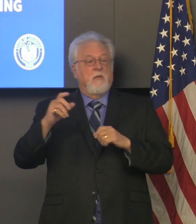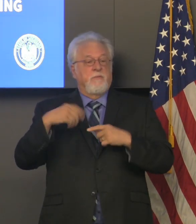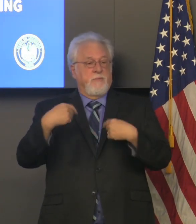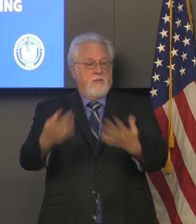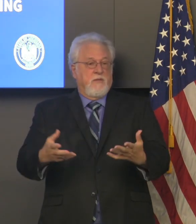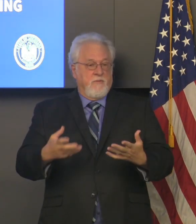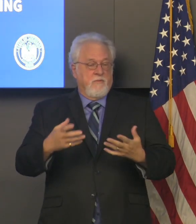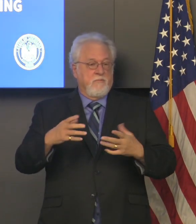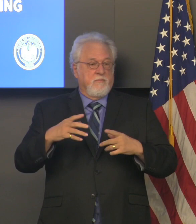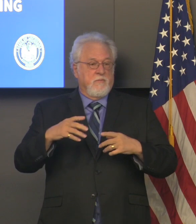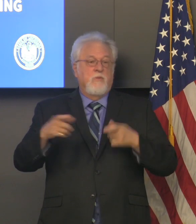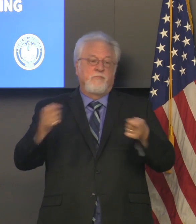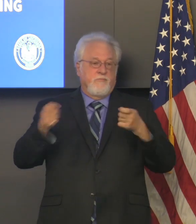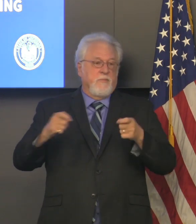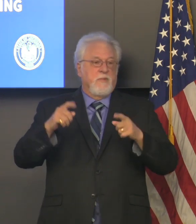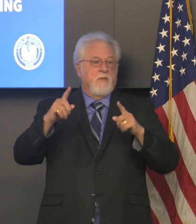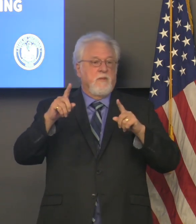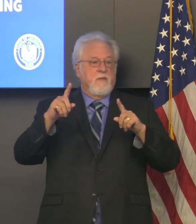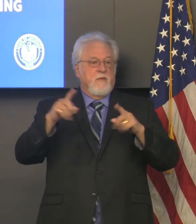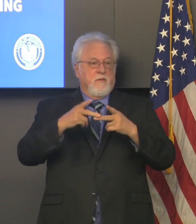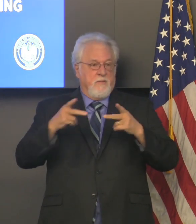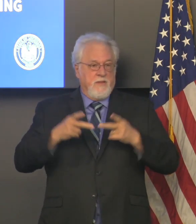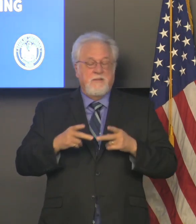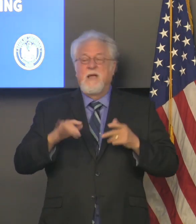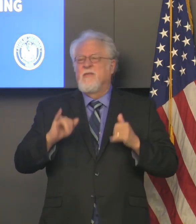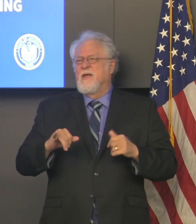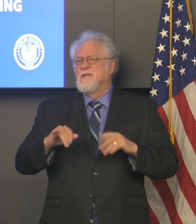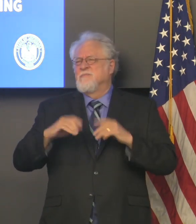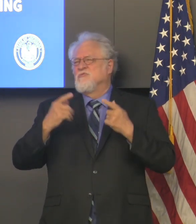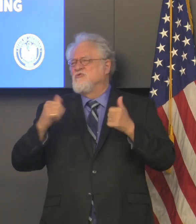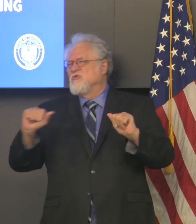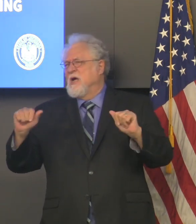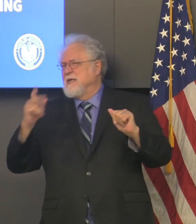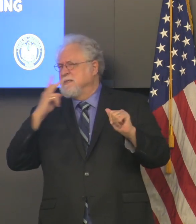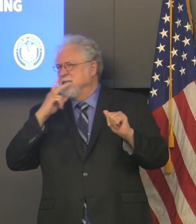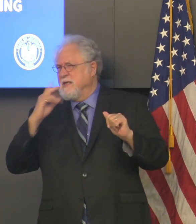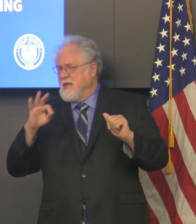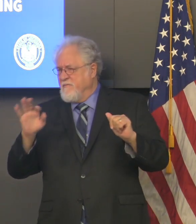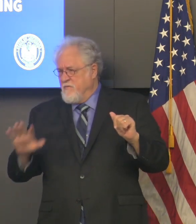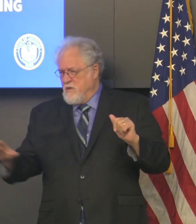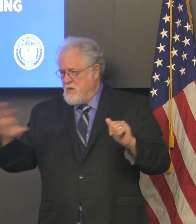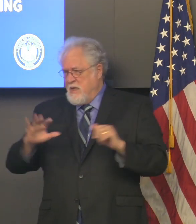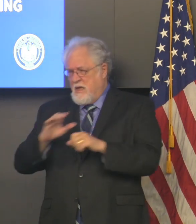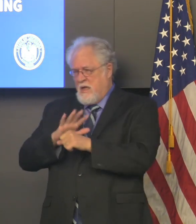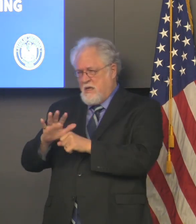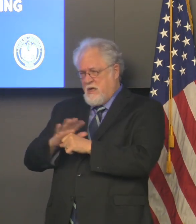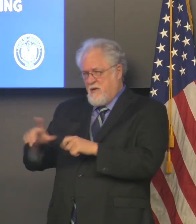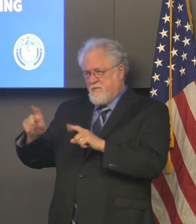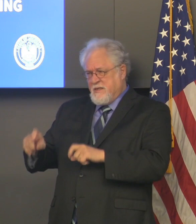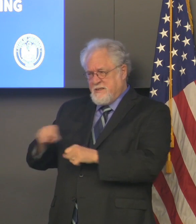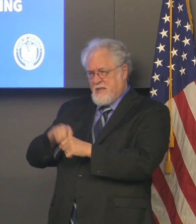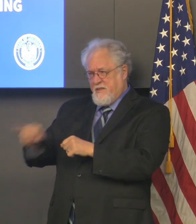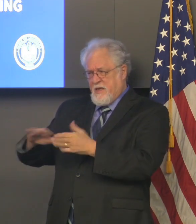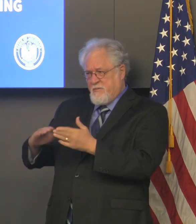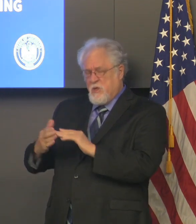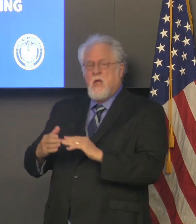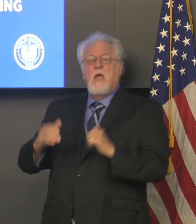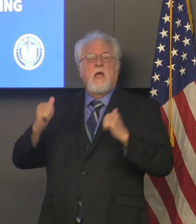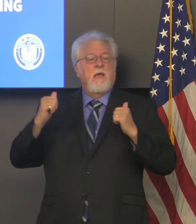the sites. This is a sort of a pilot to see if by blanketing a community with testing, you